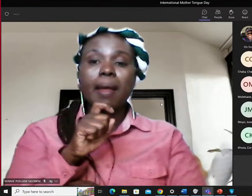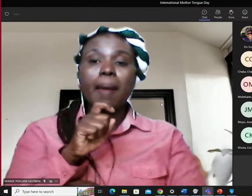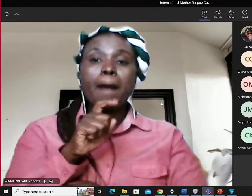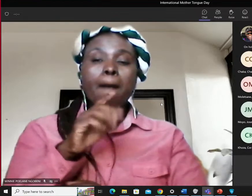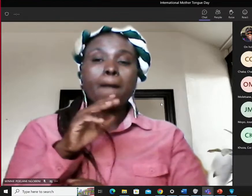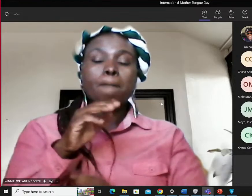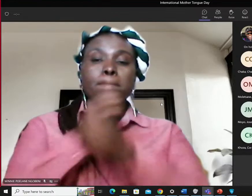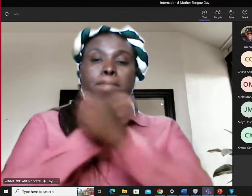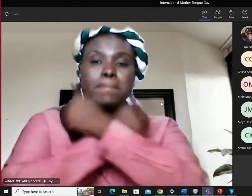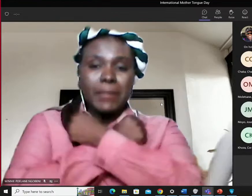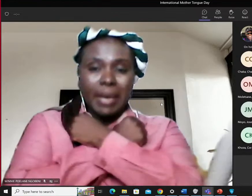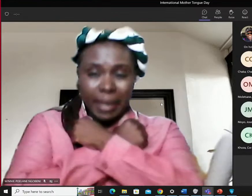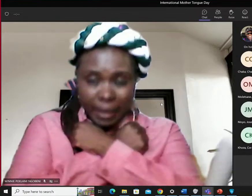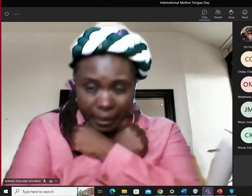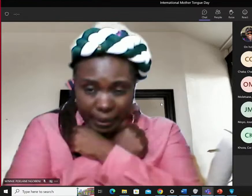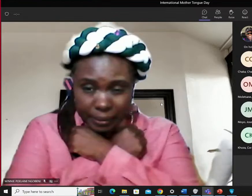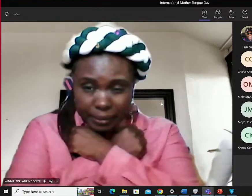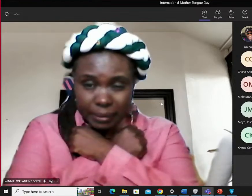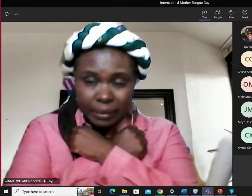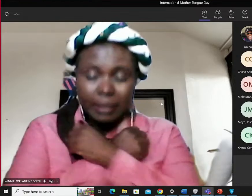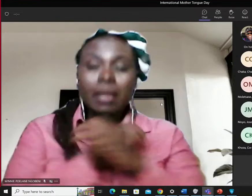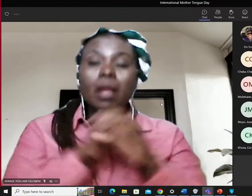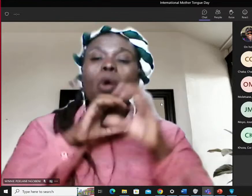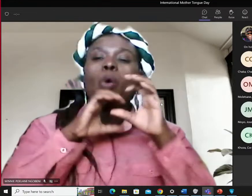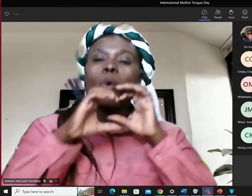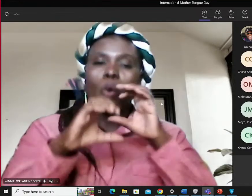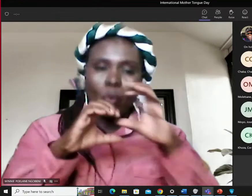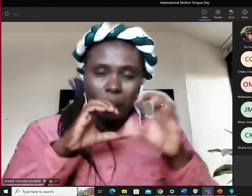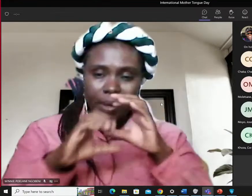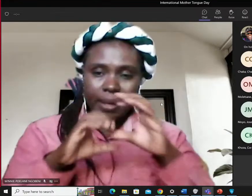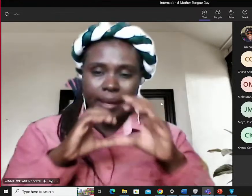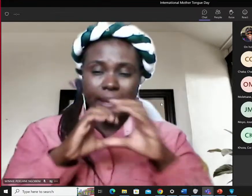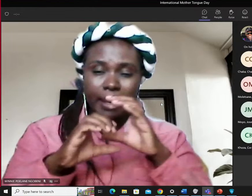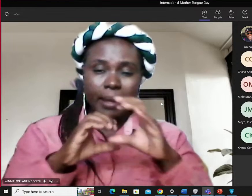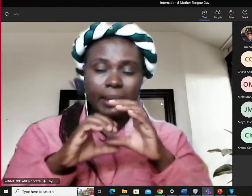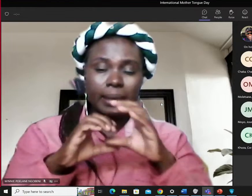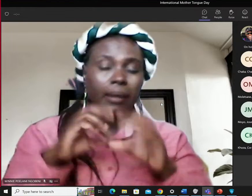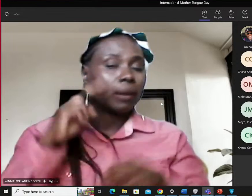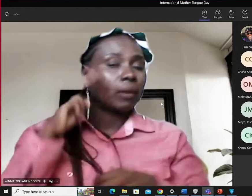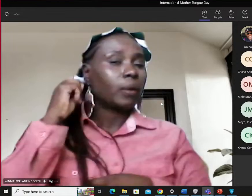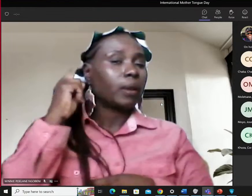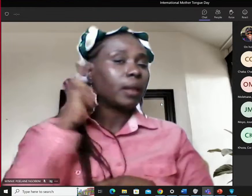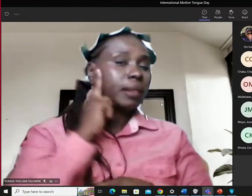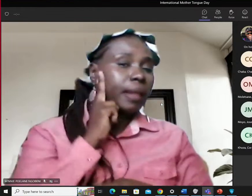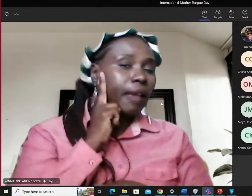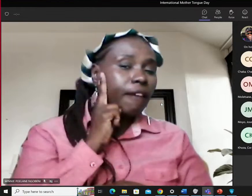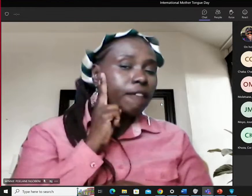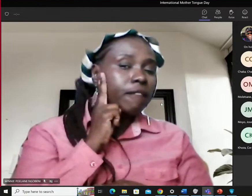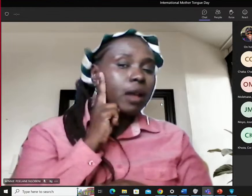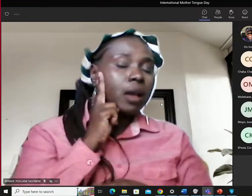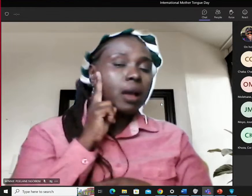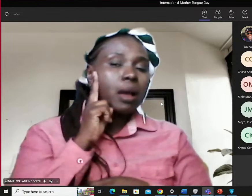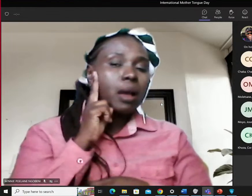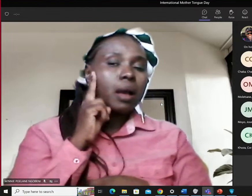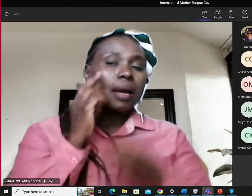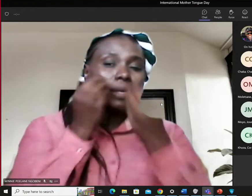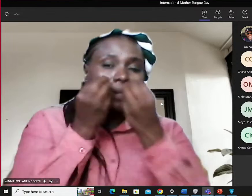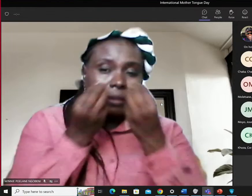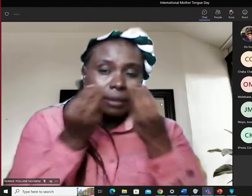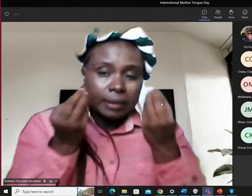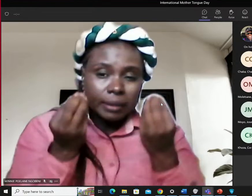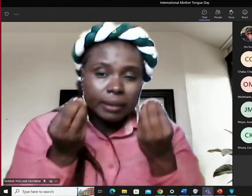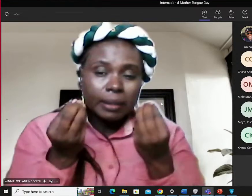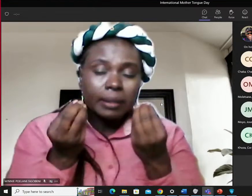must communicate with the deaf children. History of sign